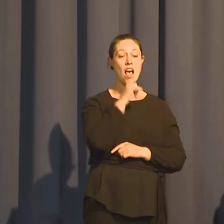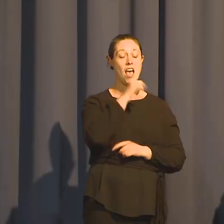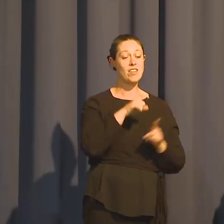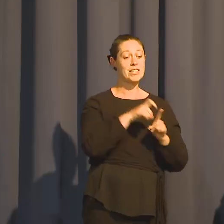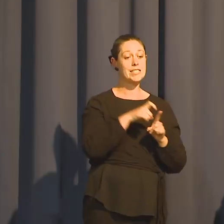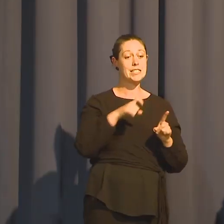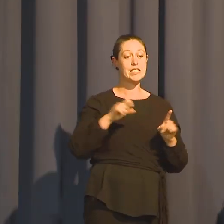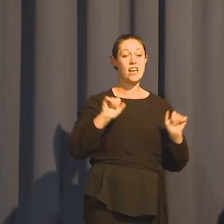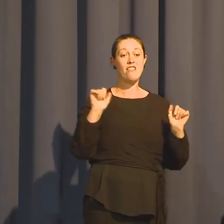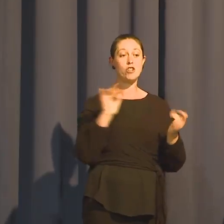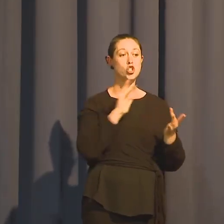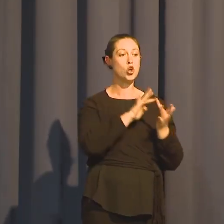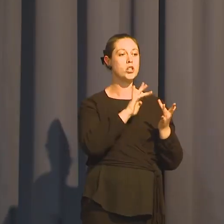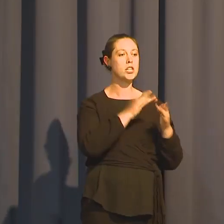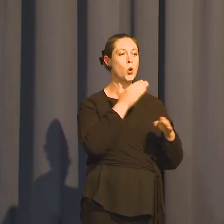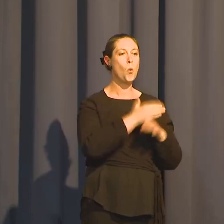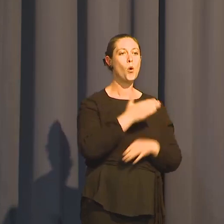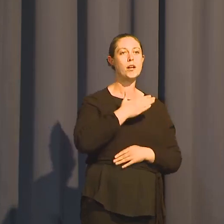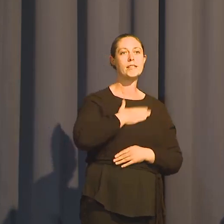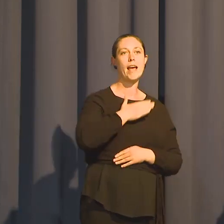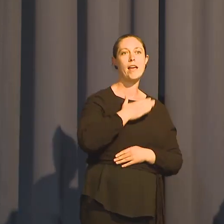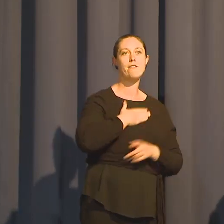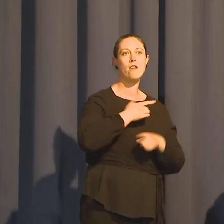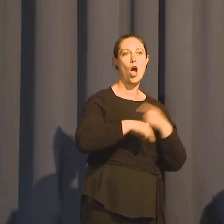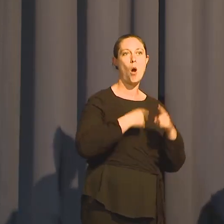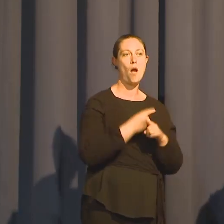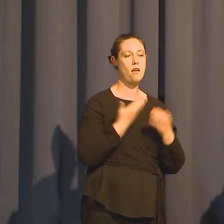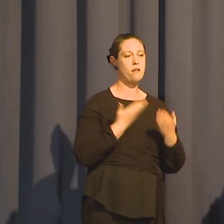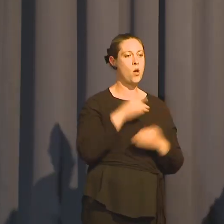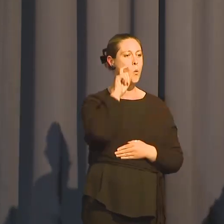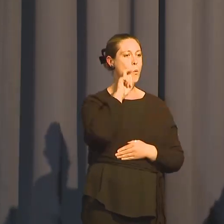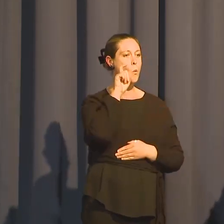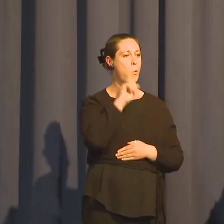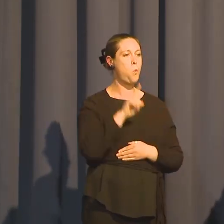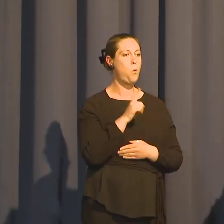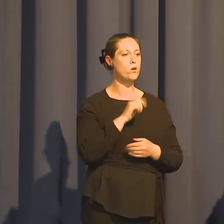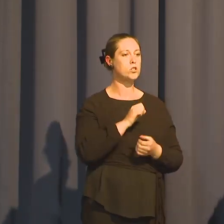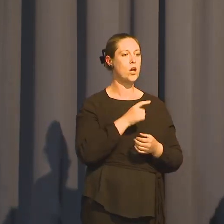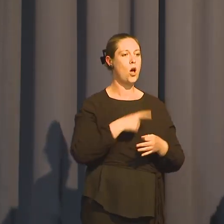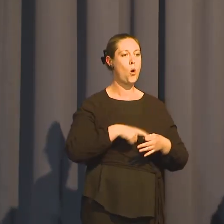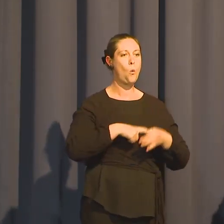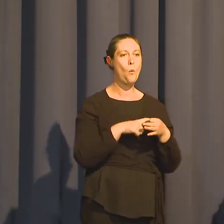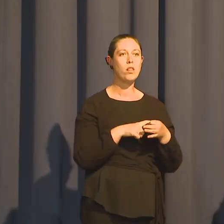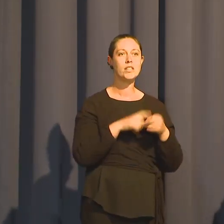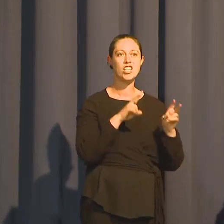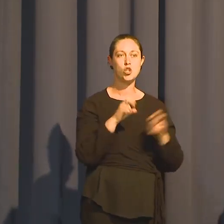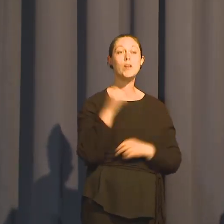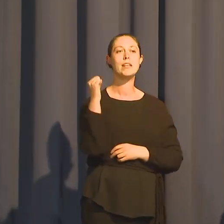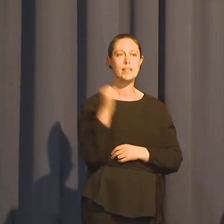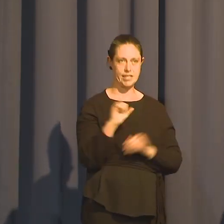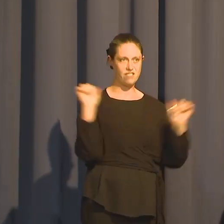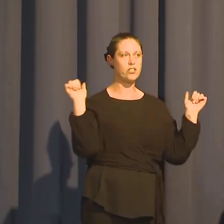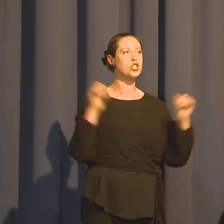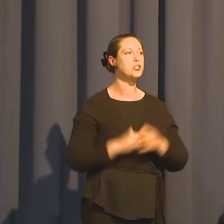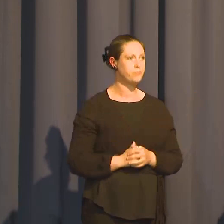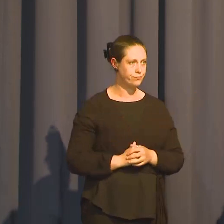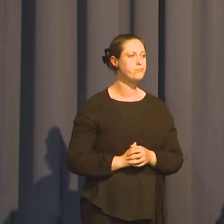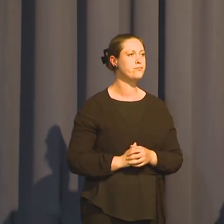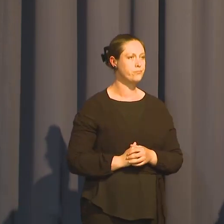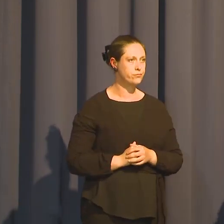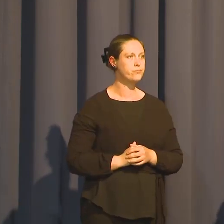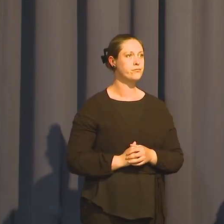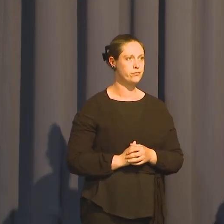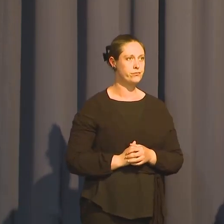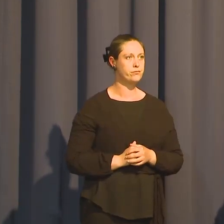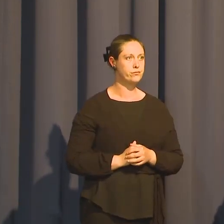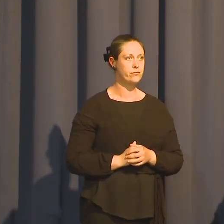had contacted WorkSafe in relation to the current water quality issue. The answer to that is yes, they have. Another questions